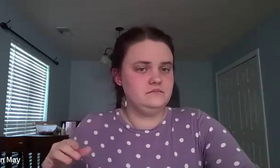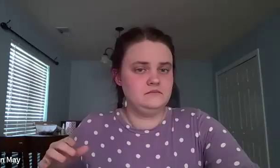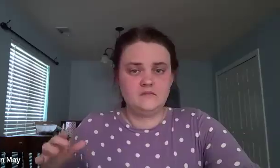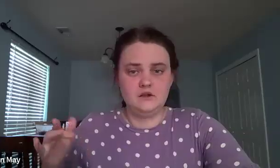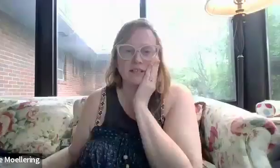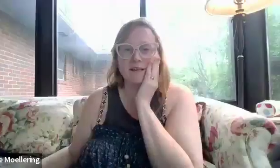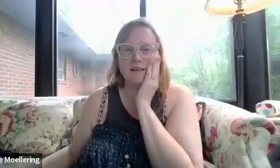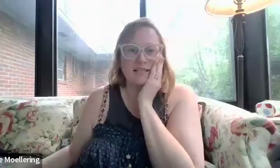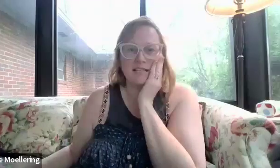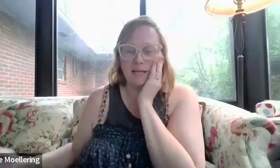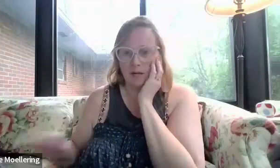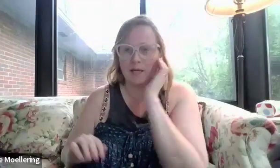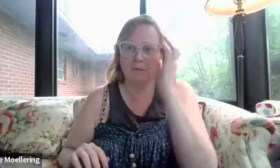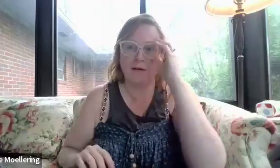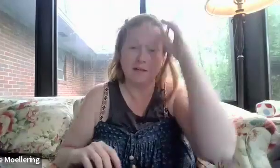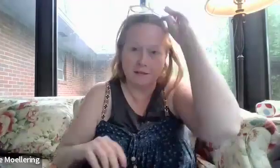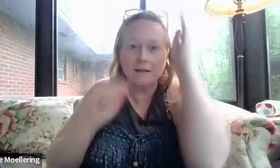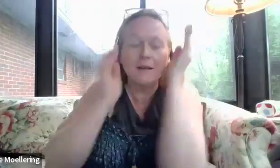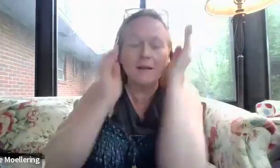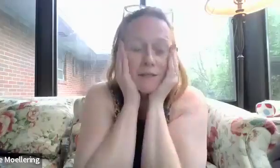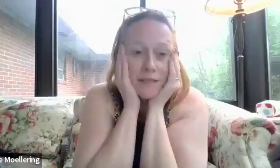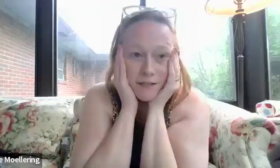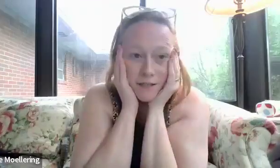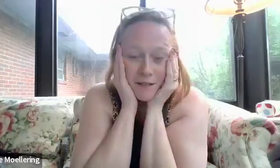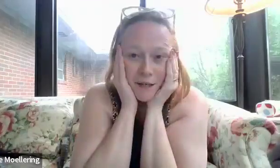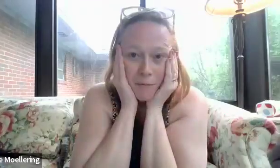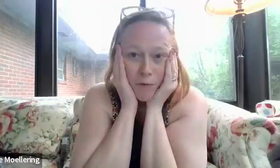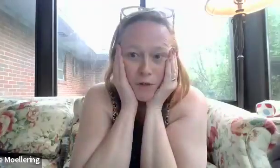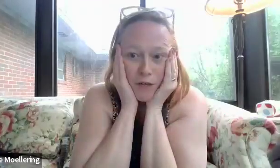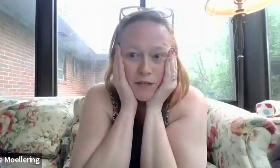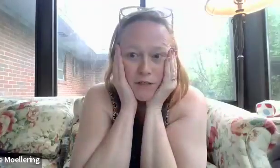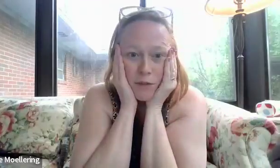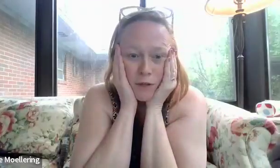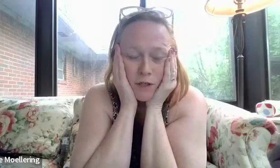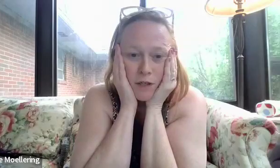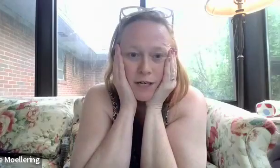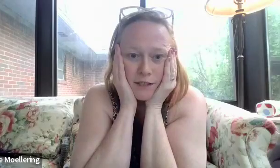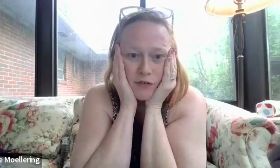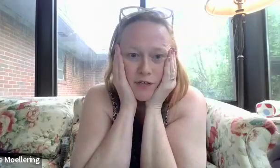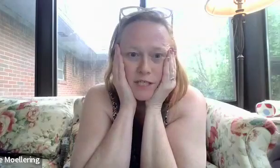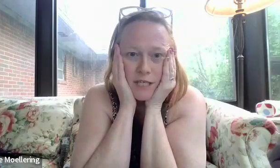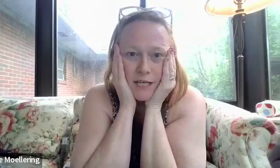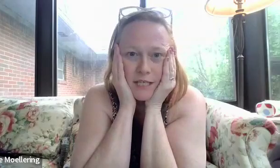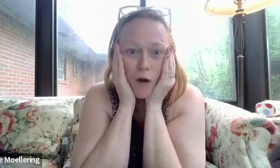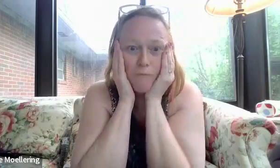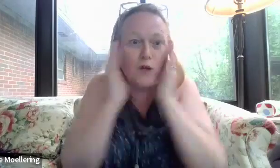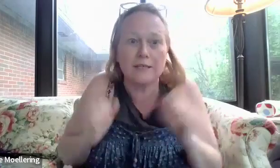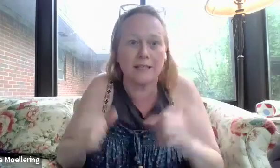Hey, Jillian, Yes. today in Montgomery, I said to the fourth graders who were acting a little crazy, I said, y'all freeze. And I